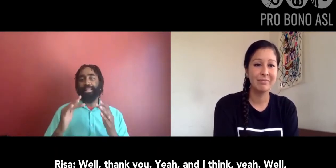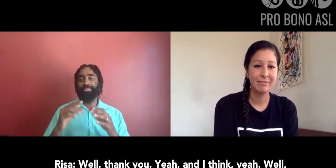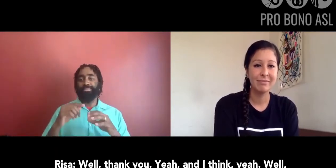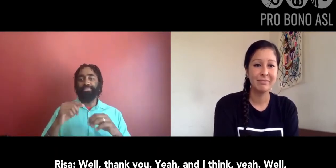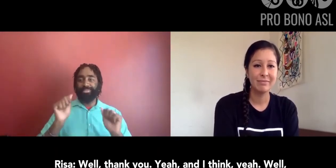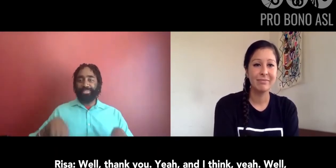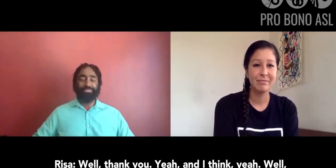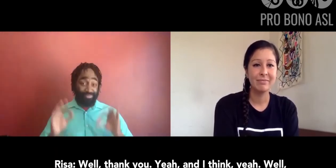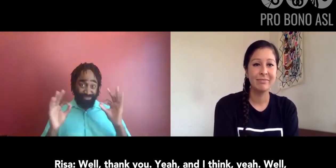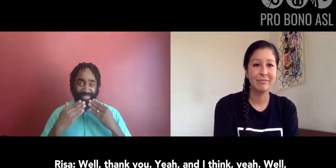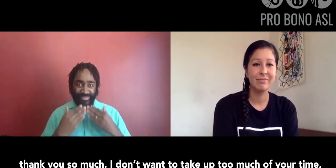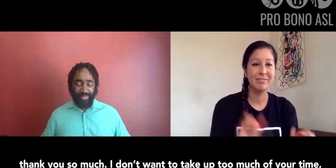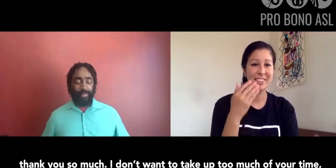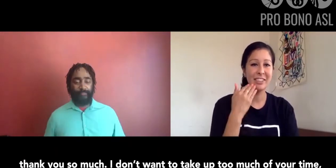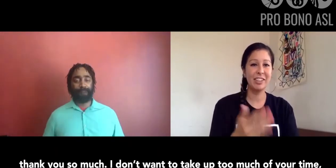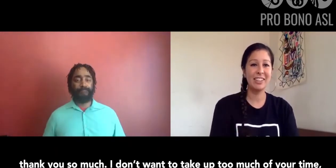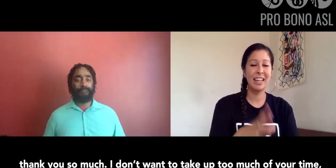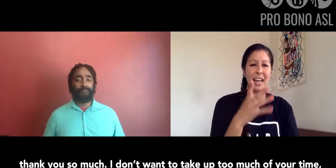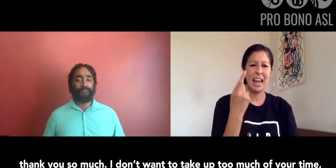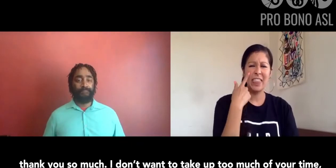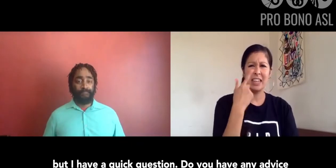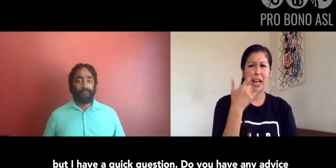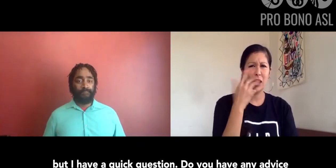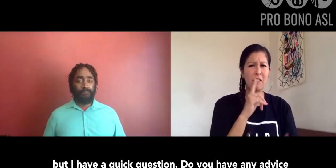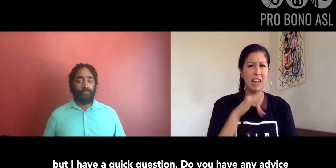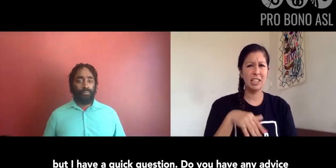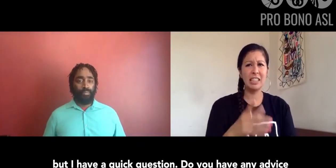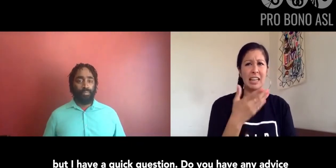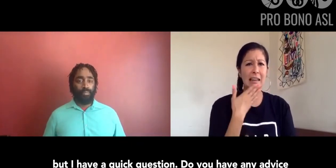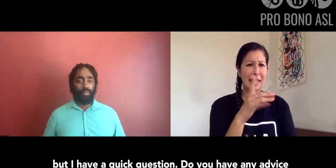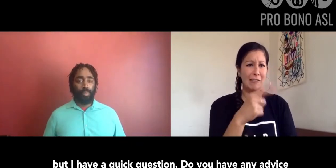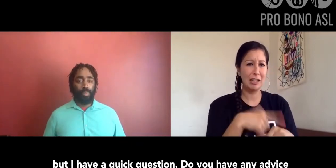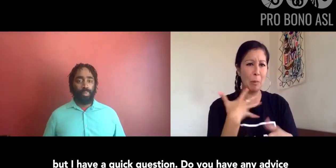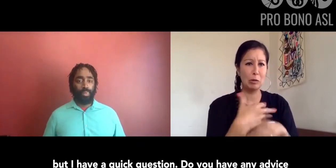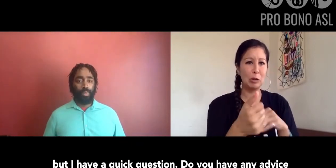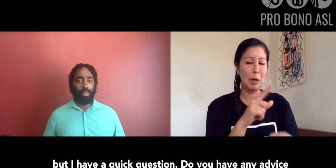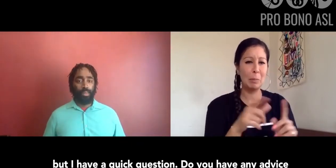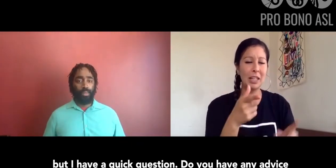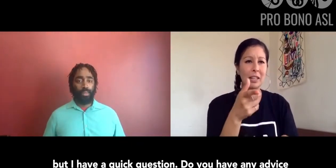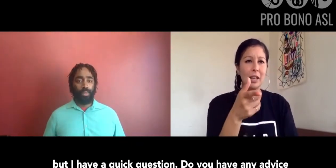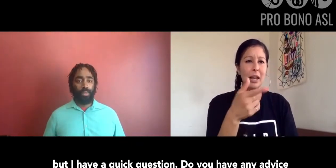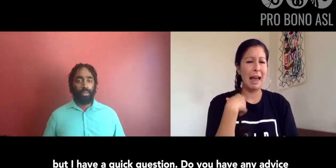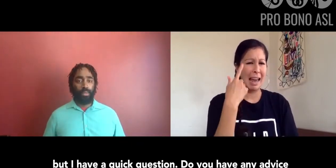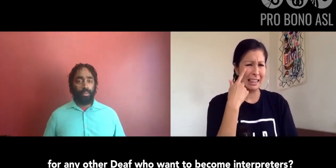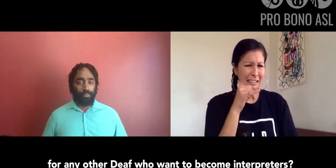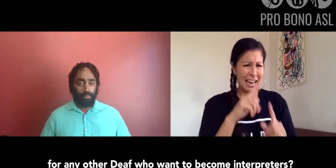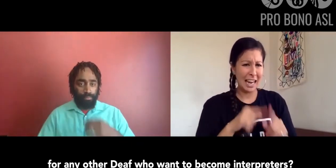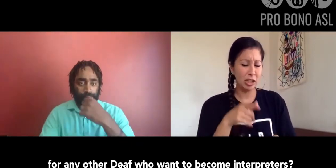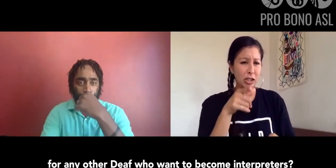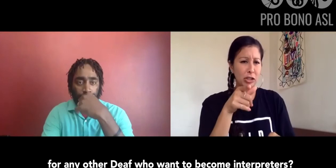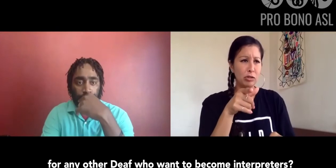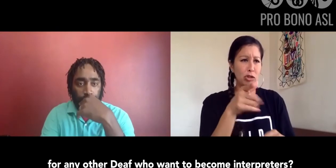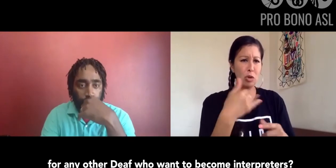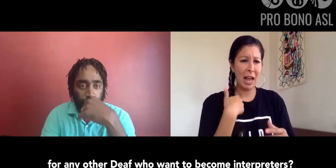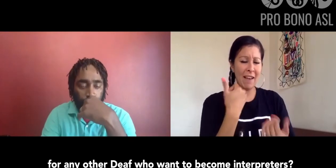and I think well, thank you so much. I don't want to take up too much of your time, but I have a quick question. Do you have any advice for any other